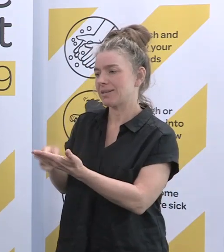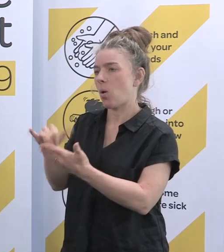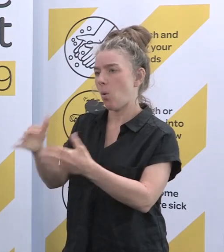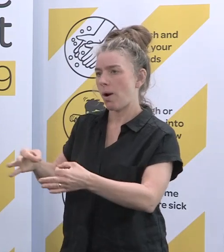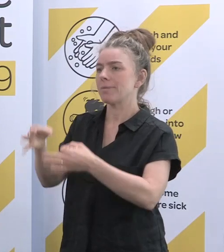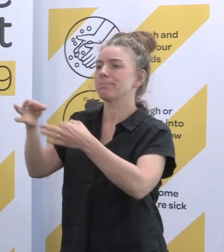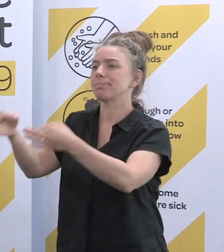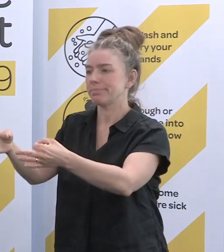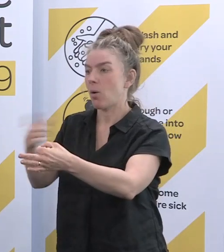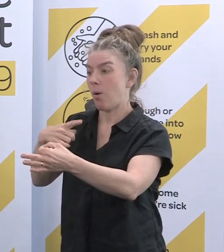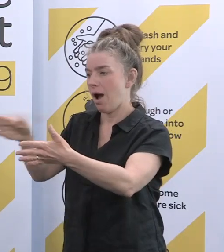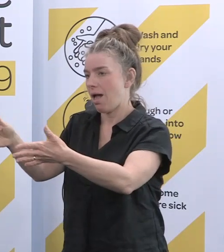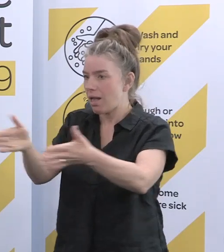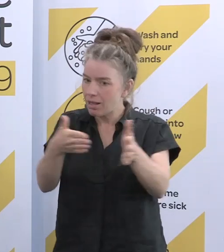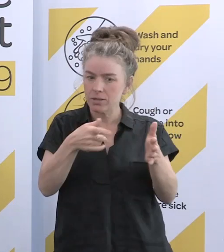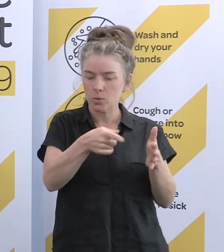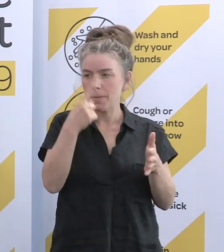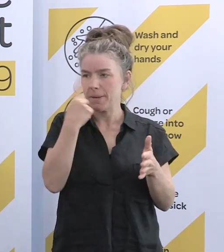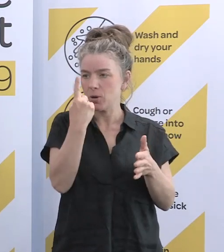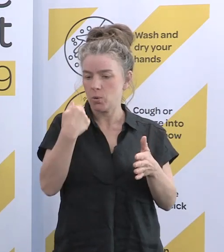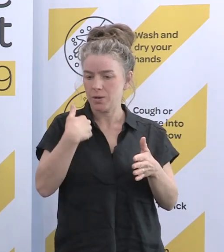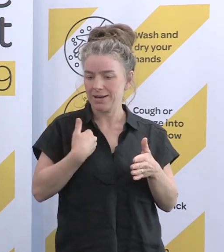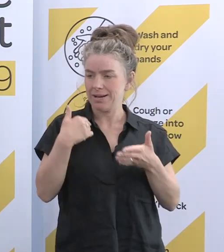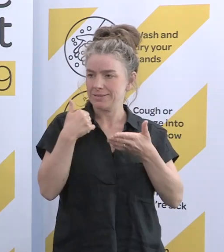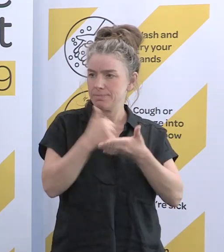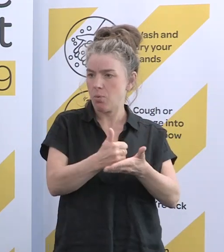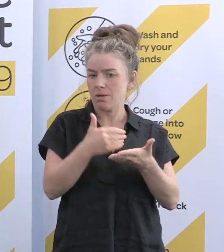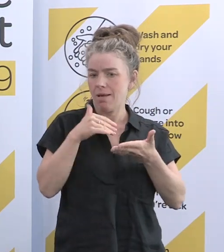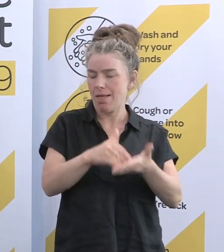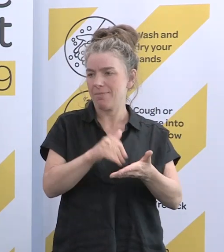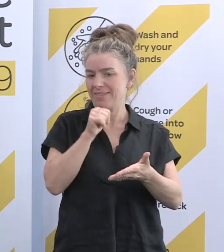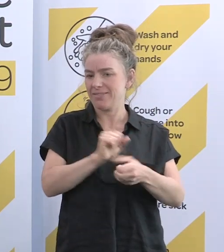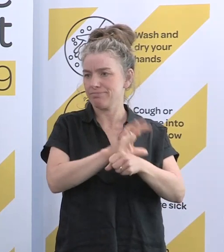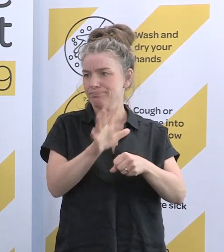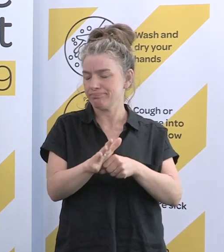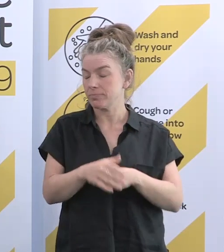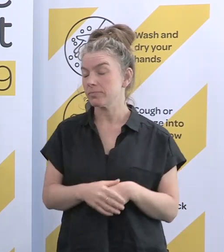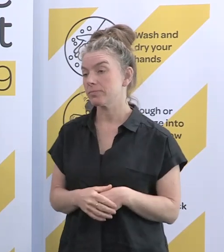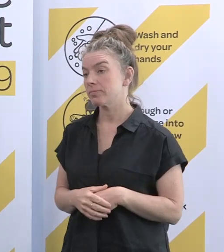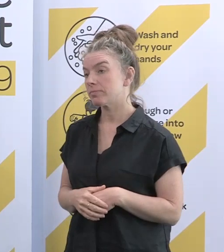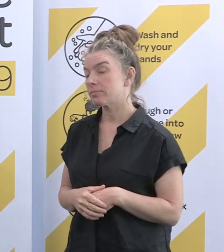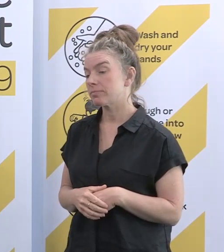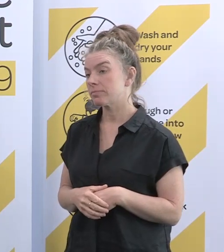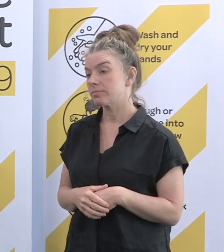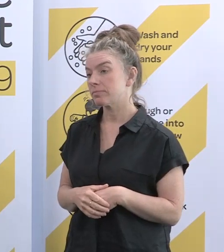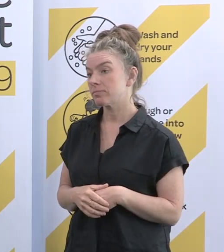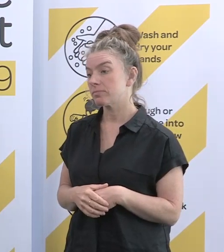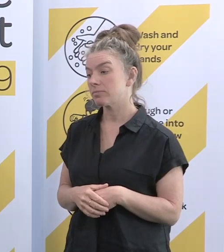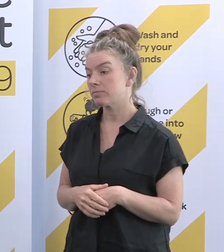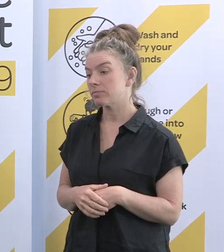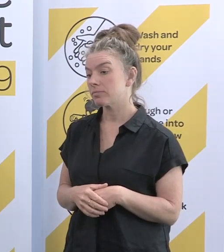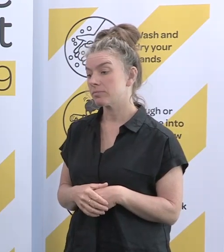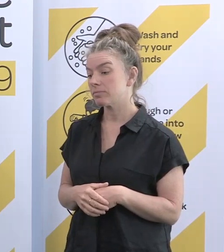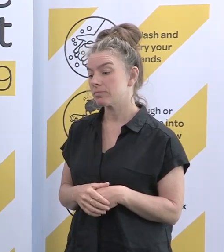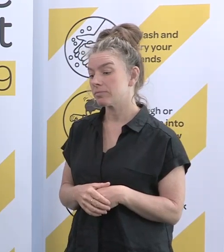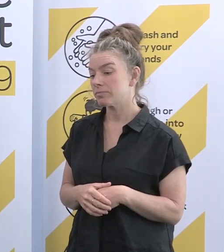there was an increase in people requiring hospital level care. The second part of that, of course, is that doesn't mean people won't